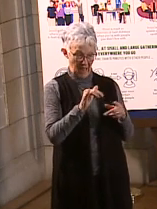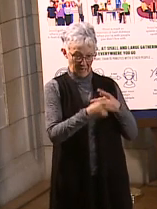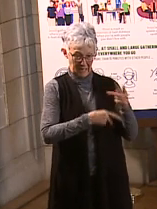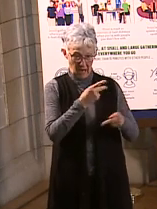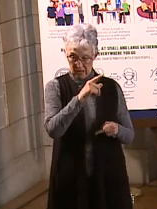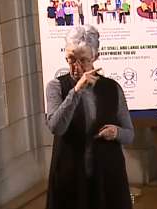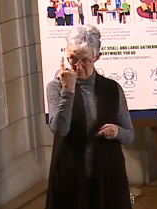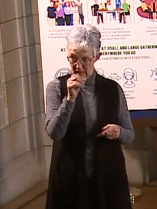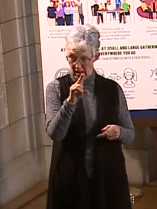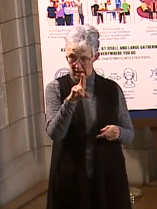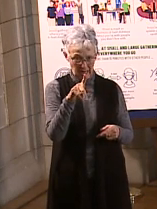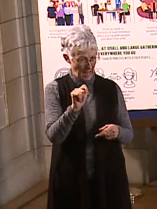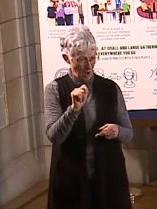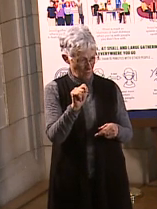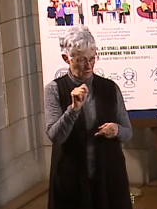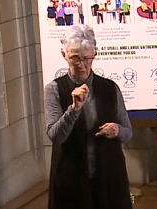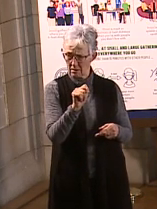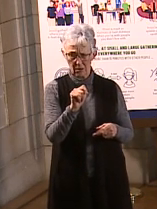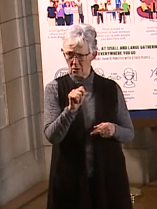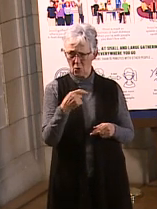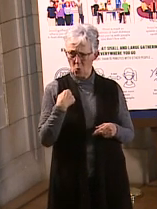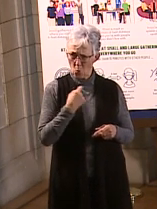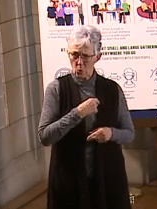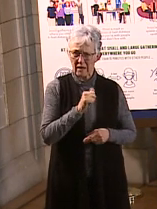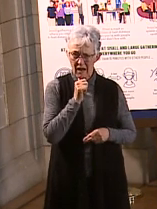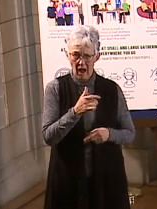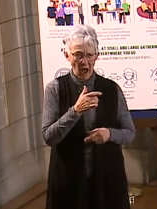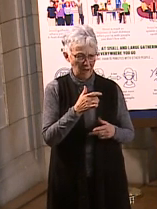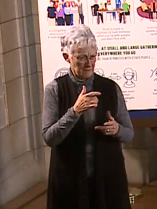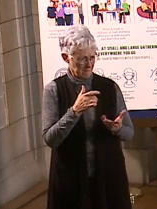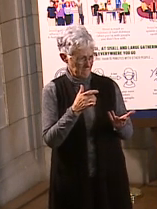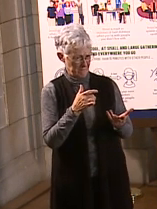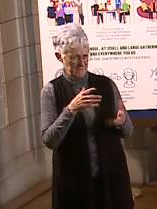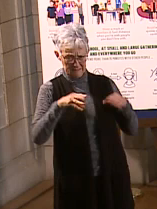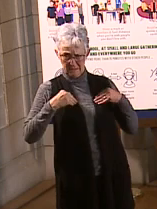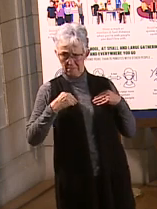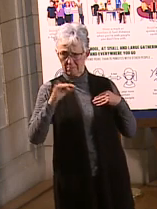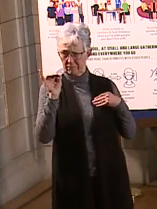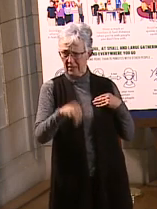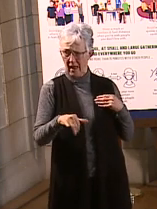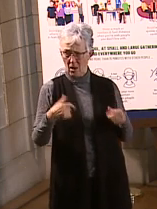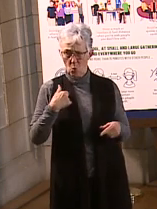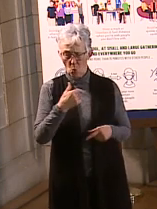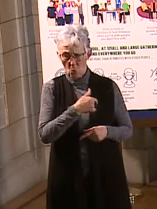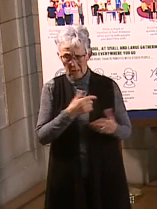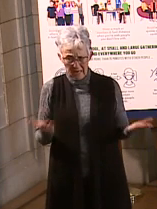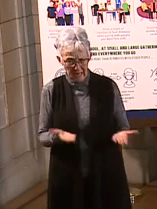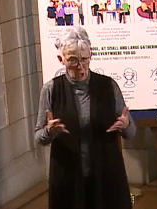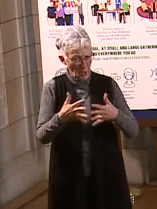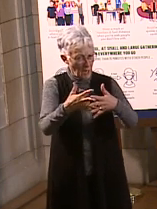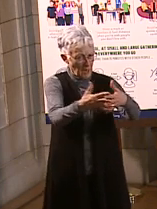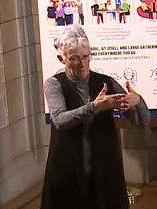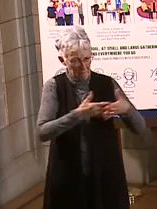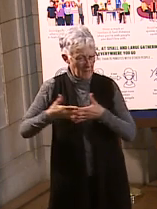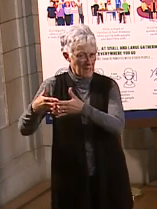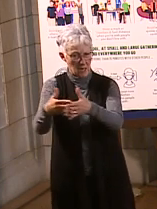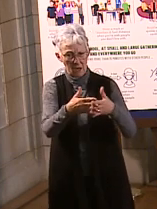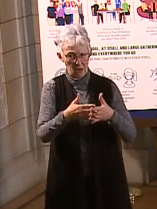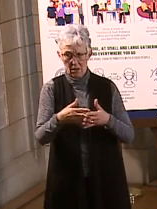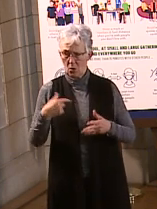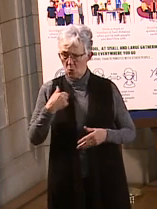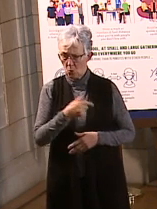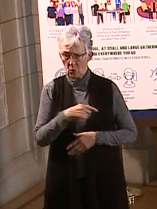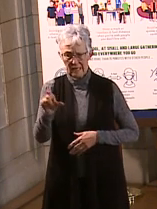United States of America. We are not some developing nation who has an unreliable power grid here. We have to have a conversation in